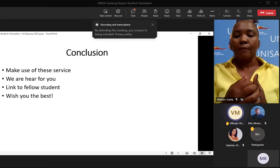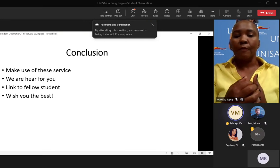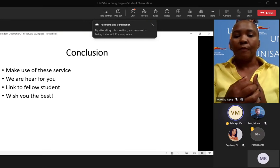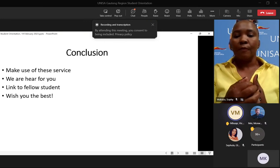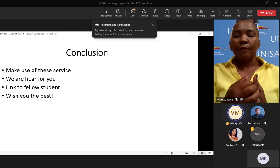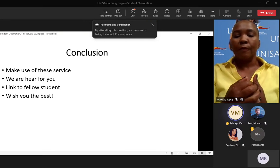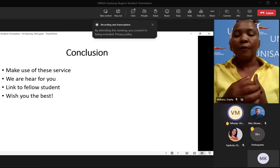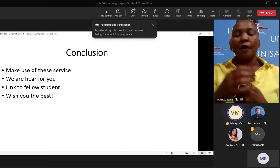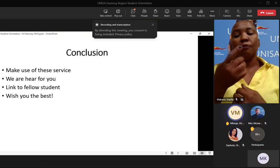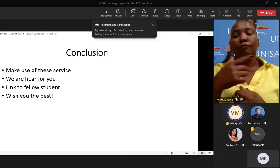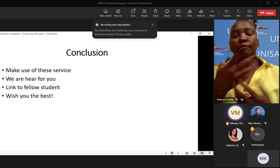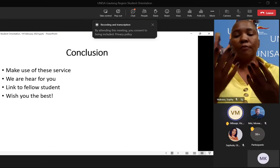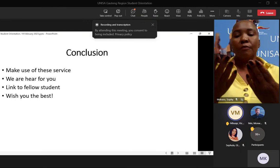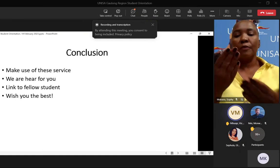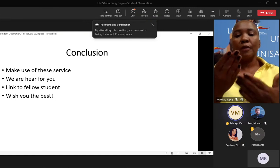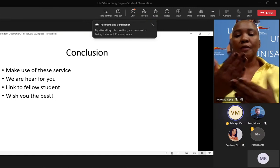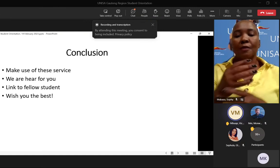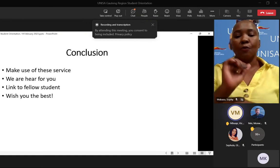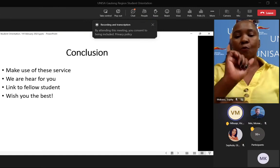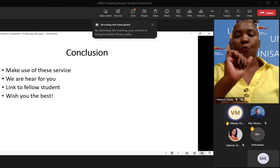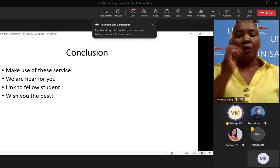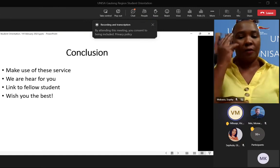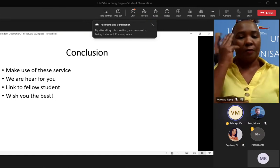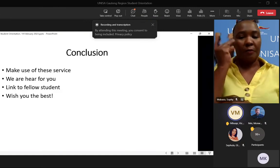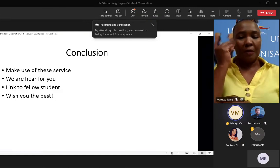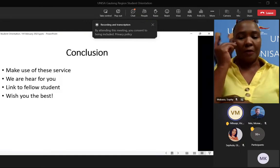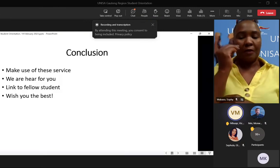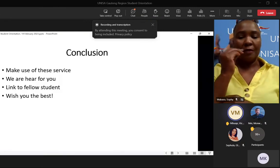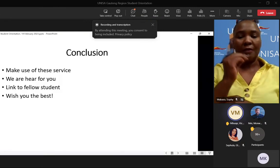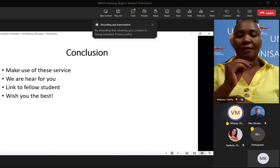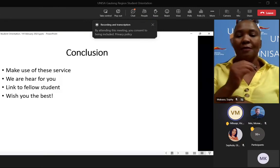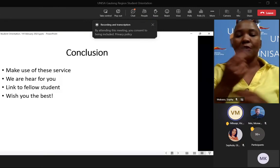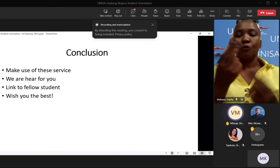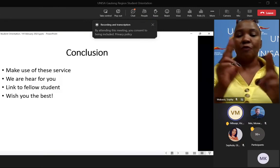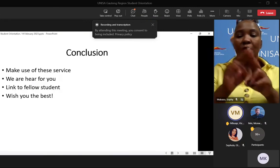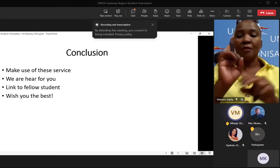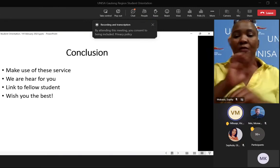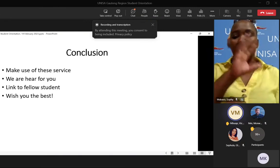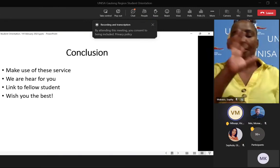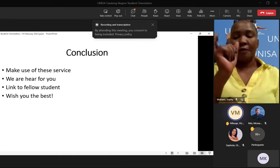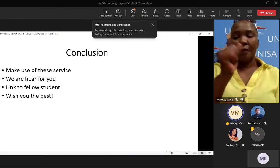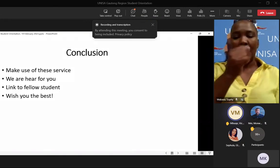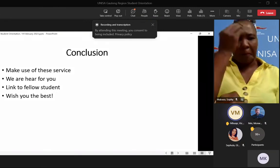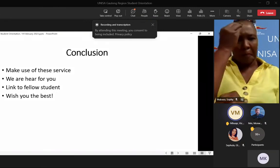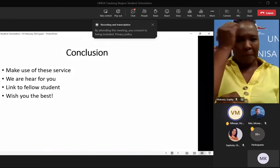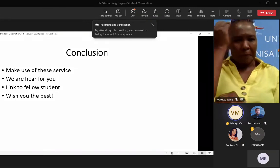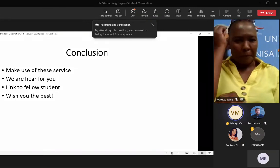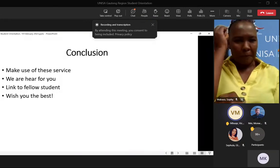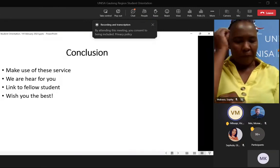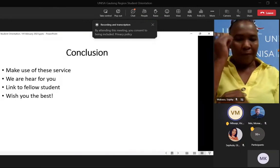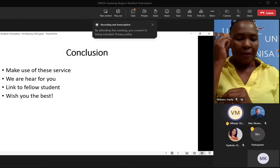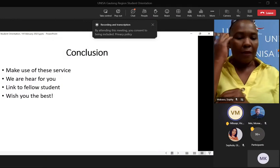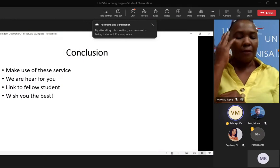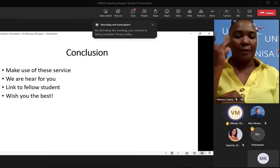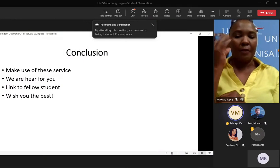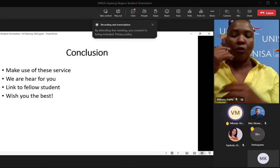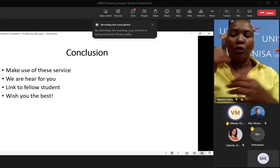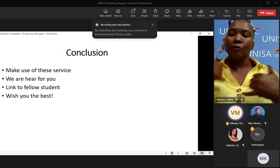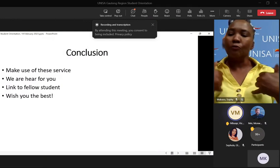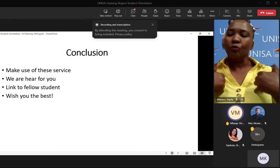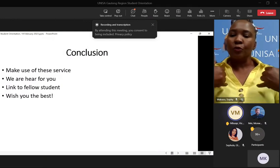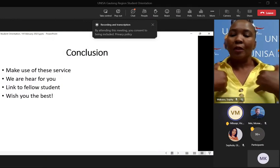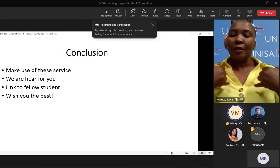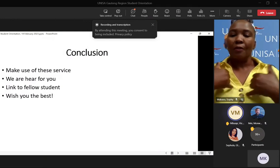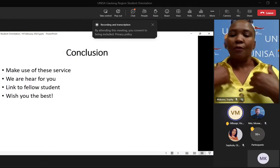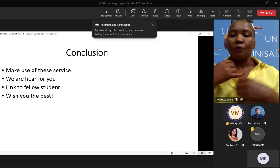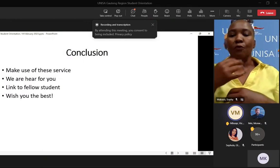your experience at unisa a memorable experience so that you enjoy your few years that you'll be with us here at